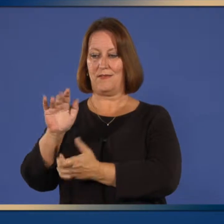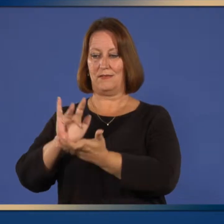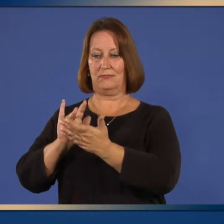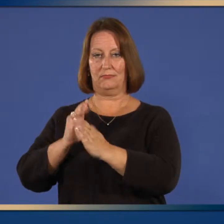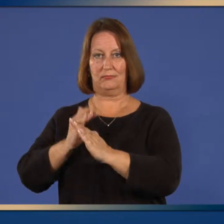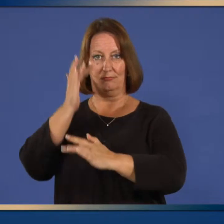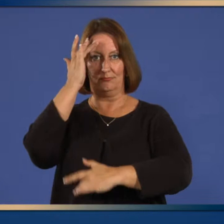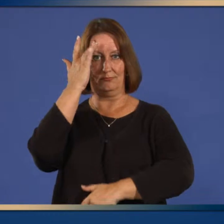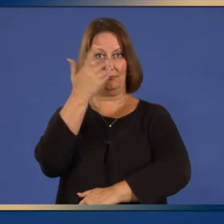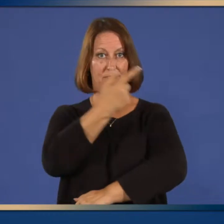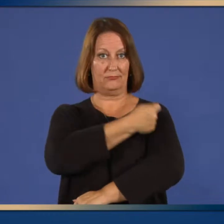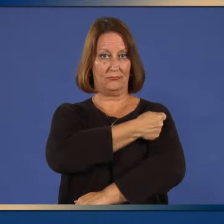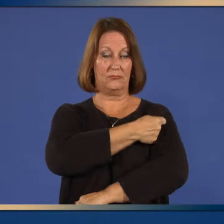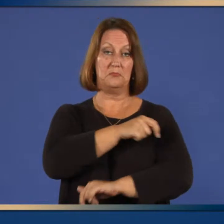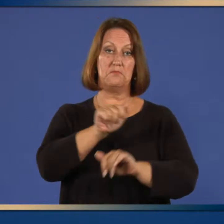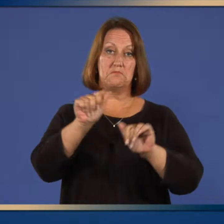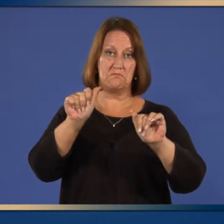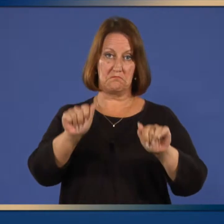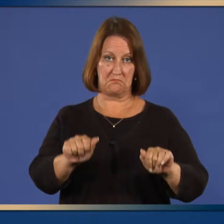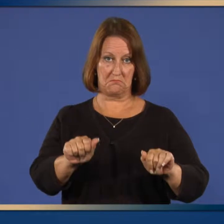15% or greater,